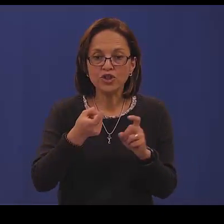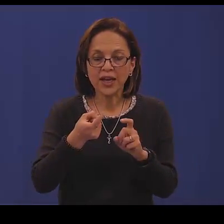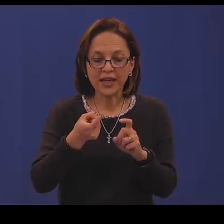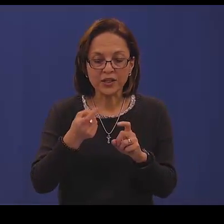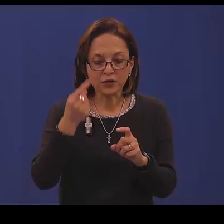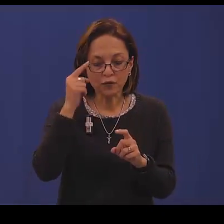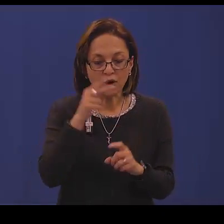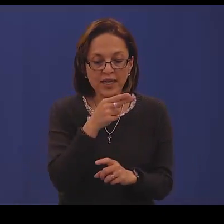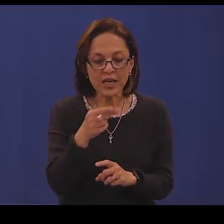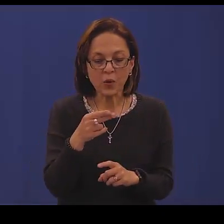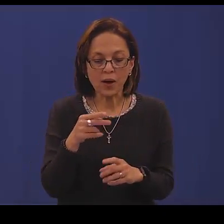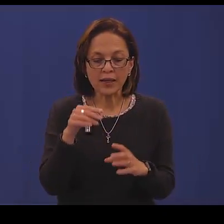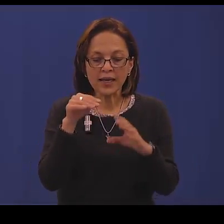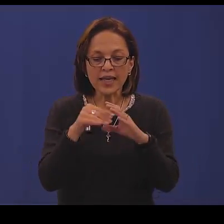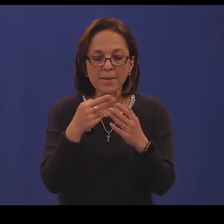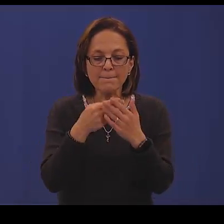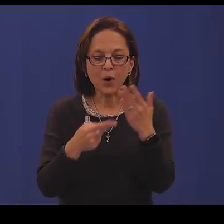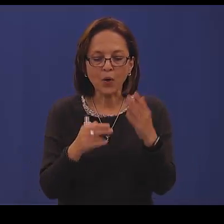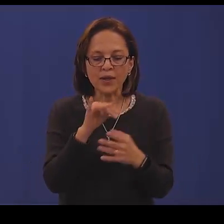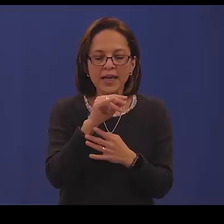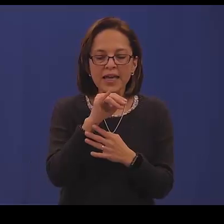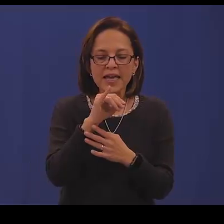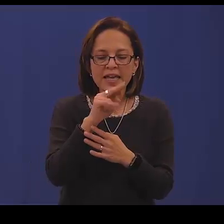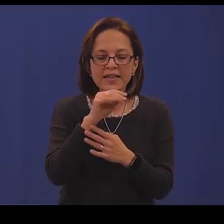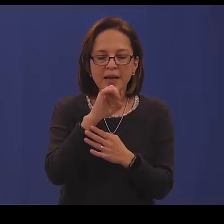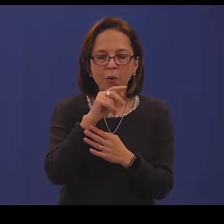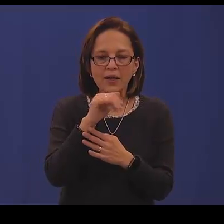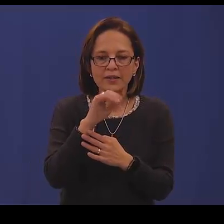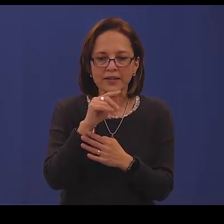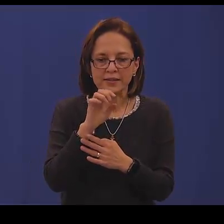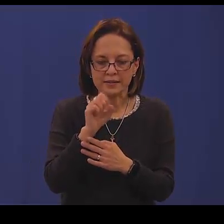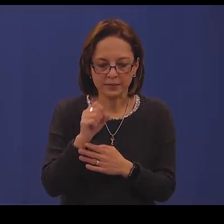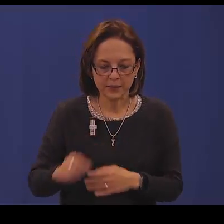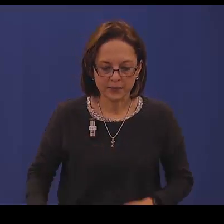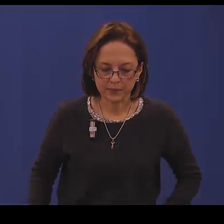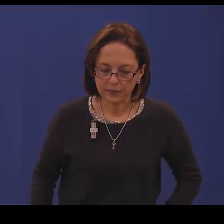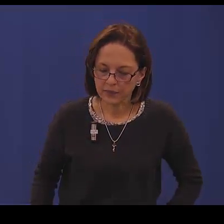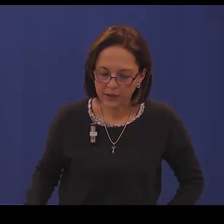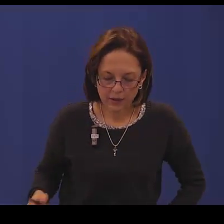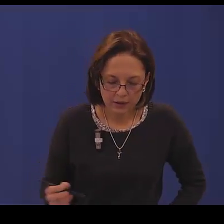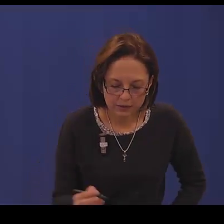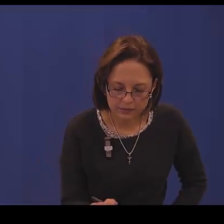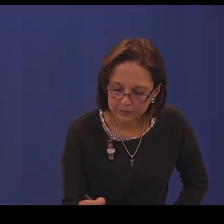Now change for equal in both inequalities.